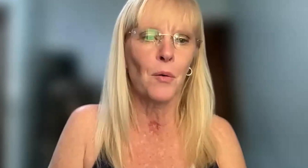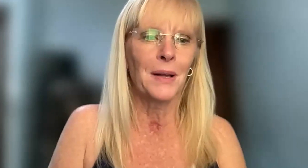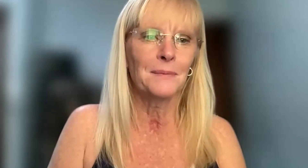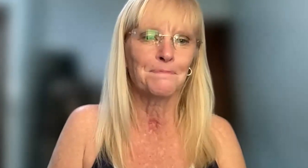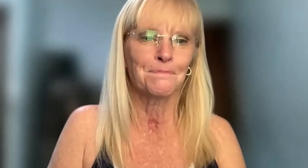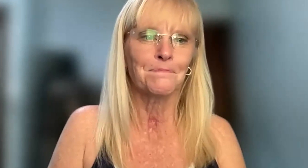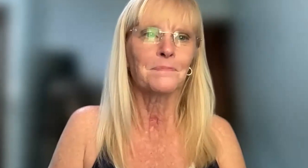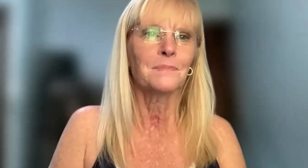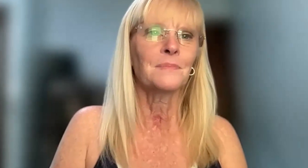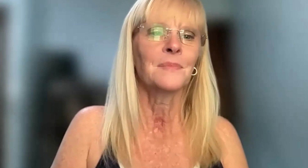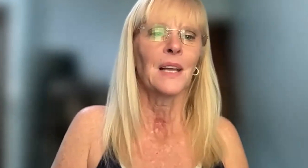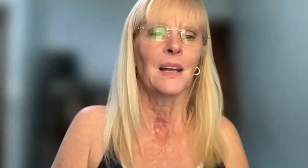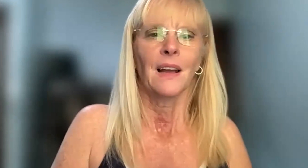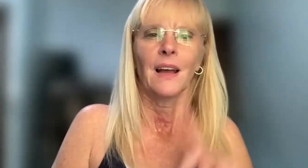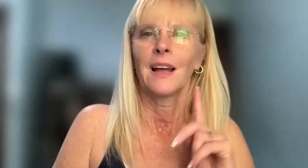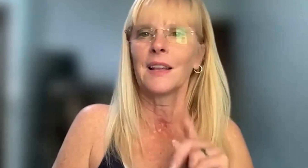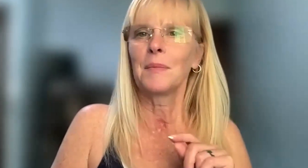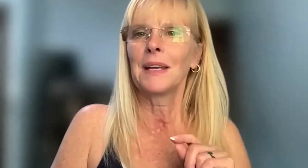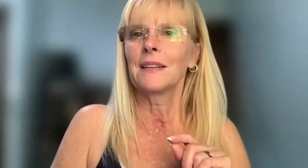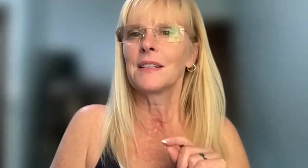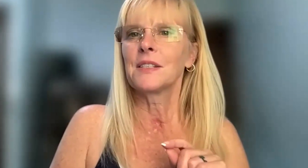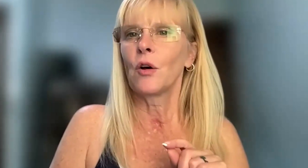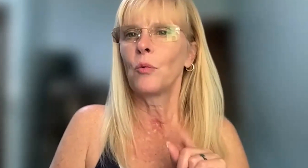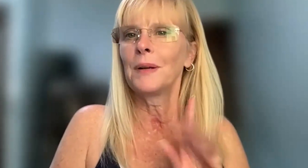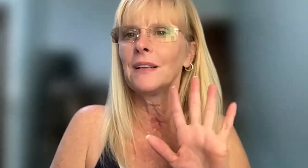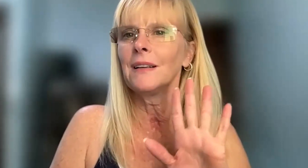moment. And let me get this open.